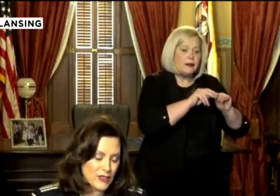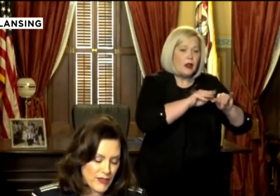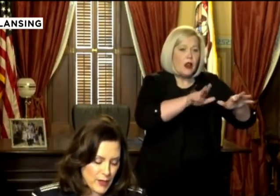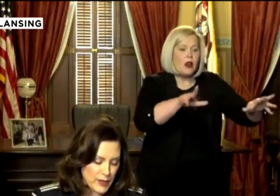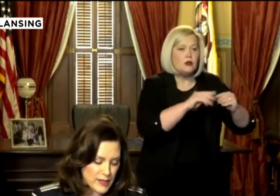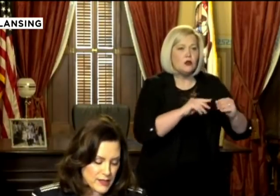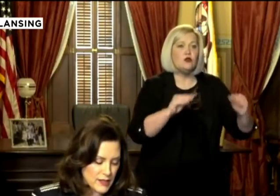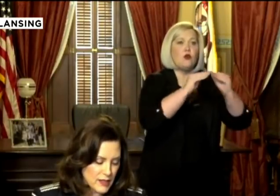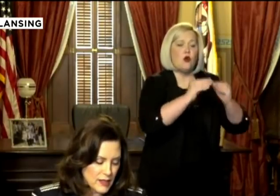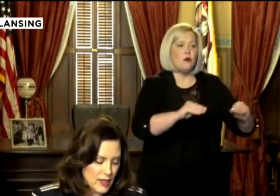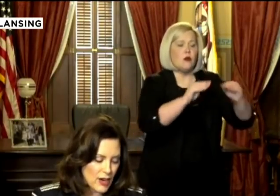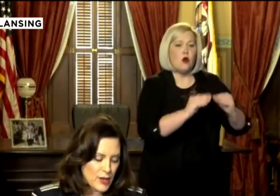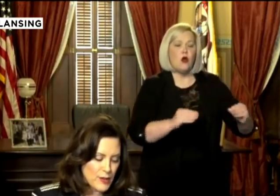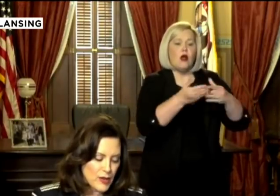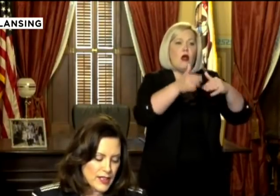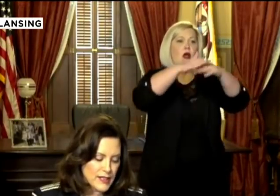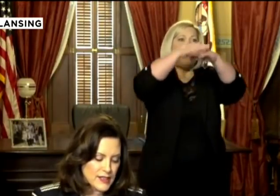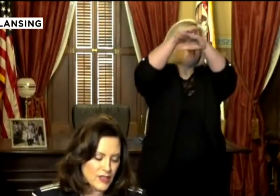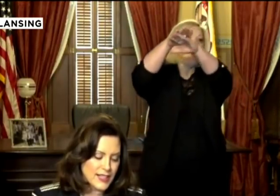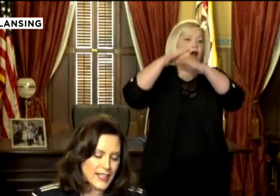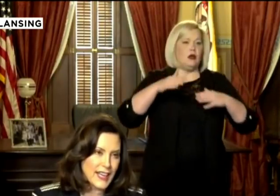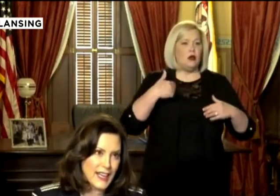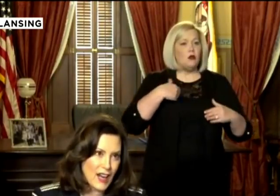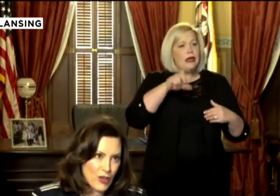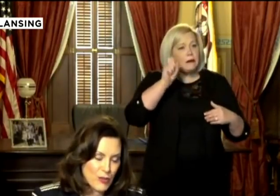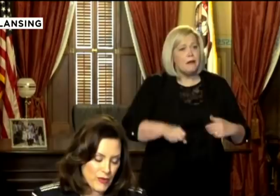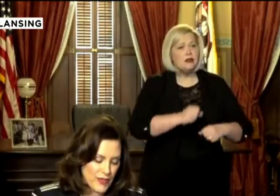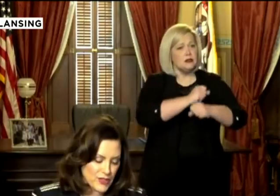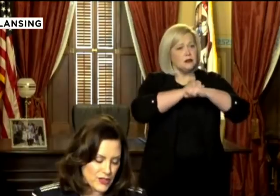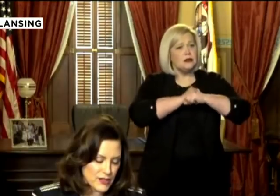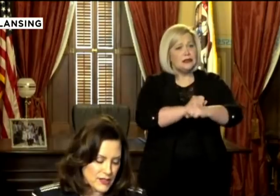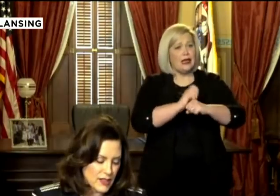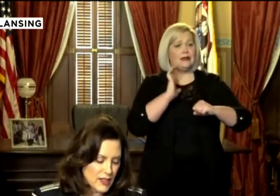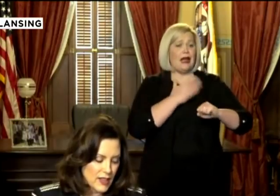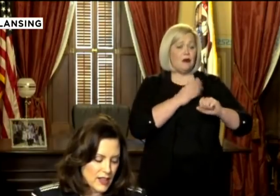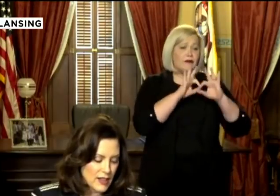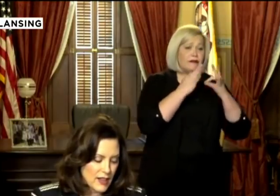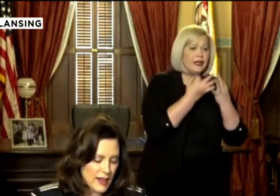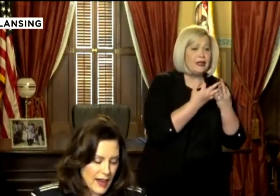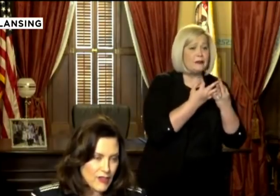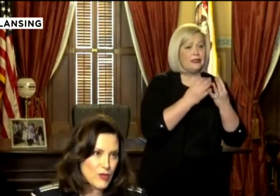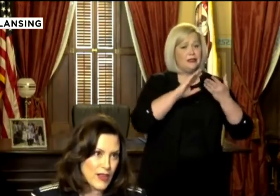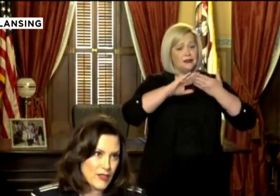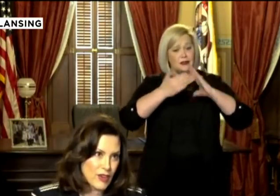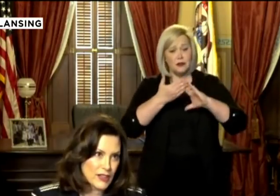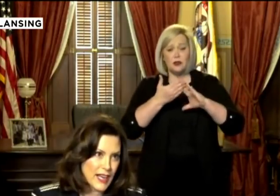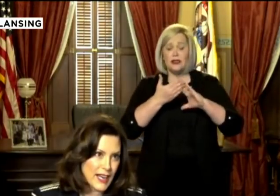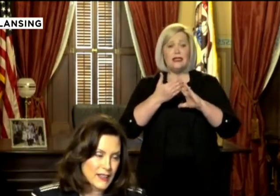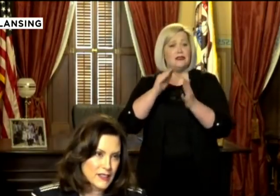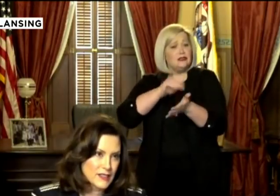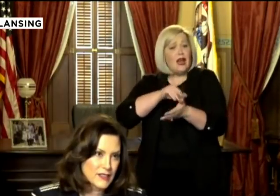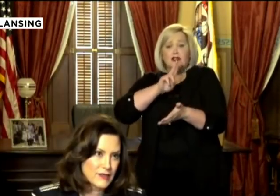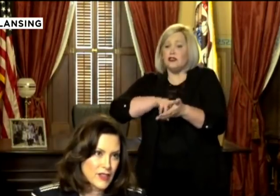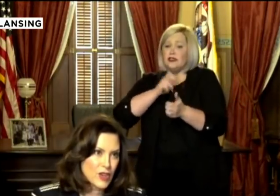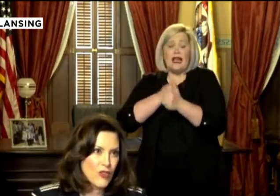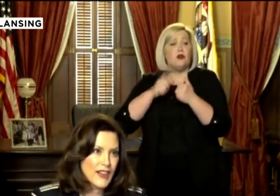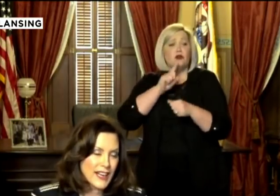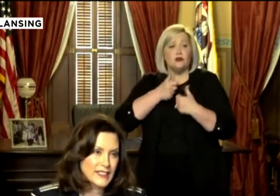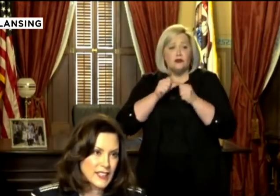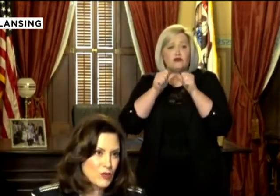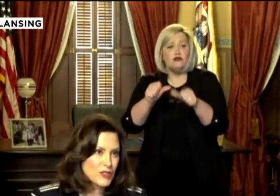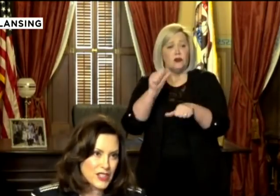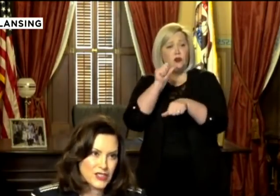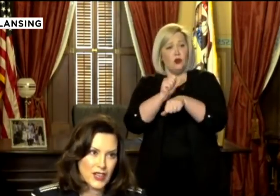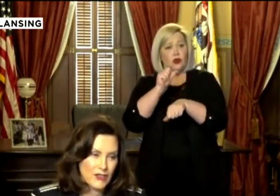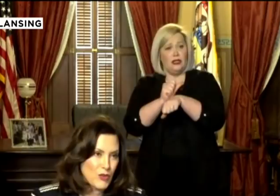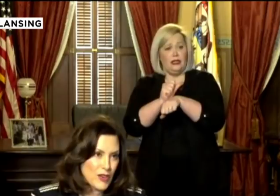can to protect our families, our communities, our dedicated health professionals, and everyone on the front line.